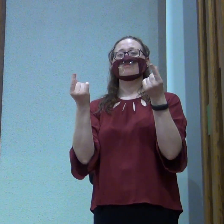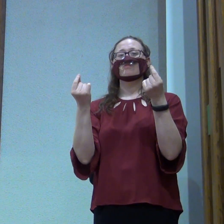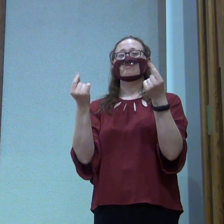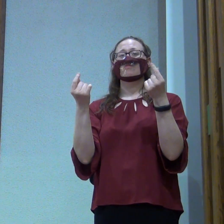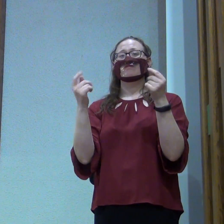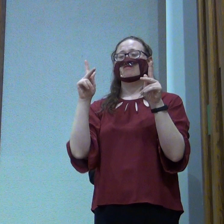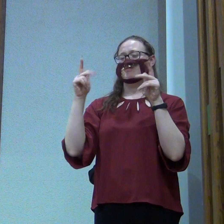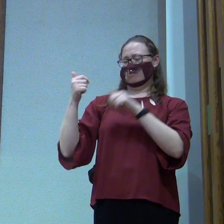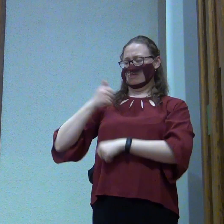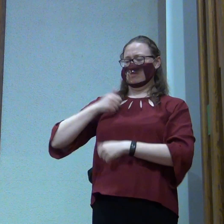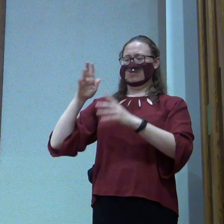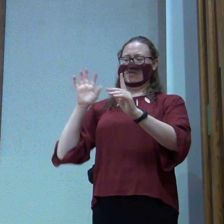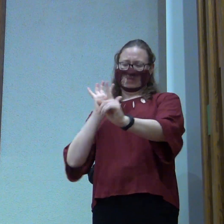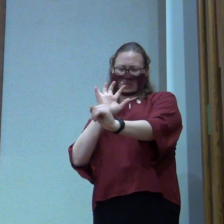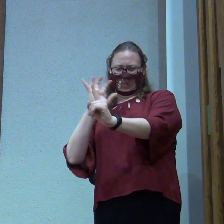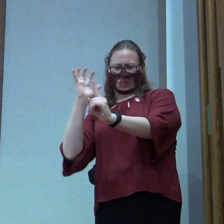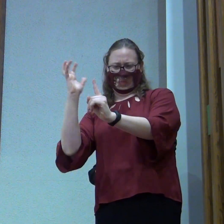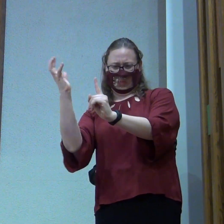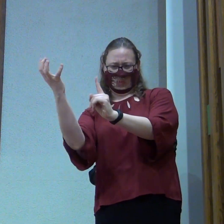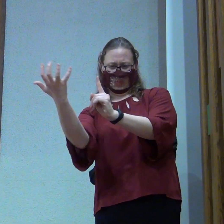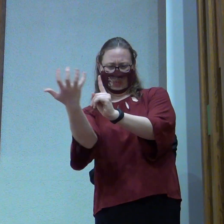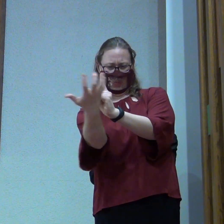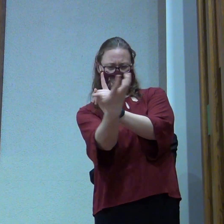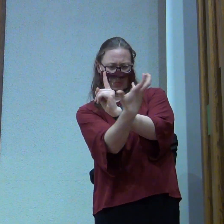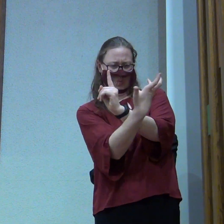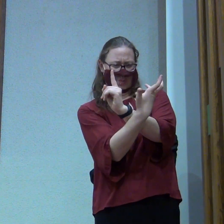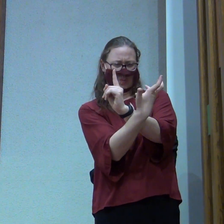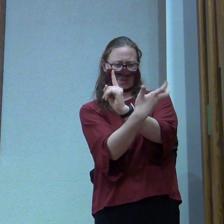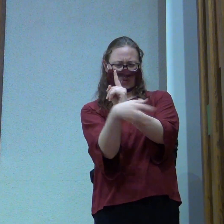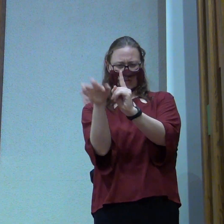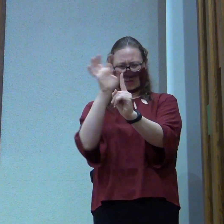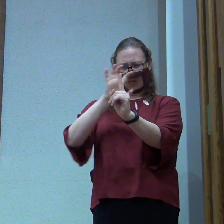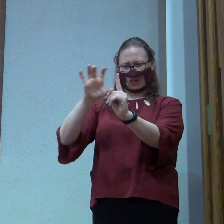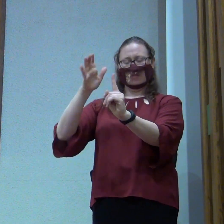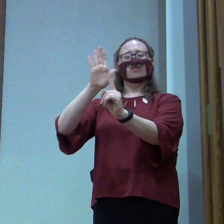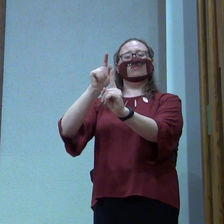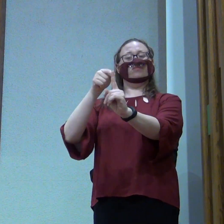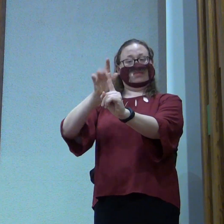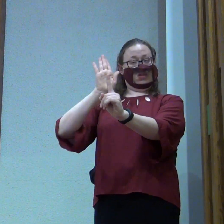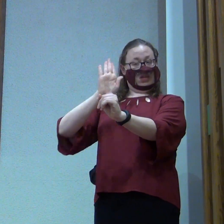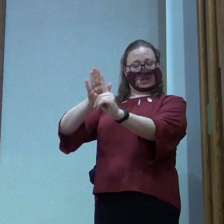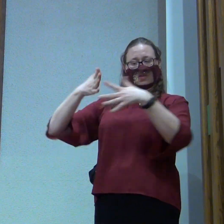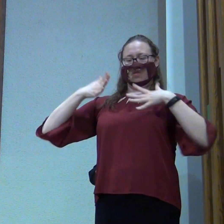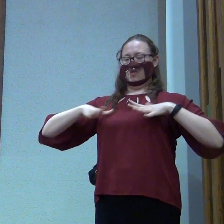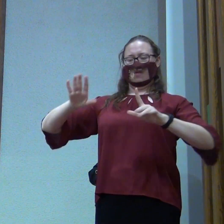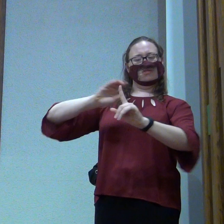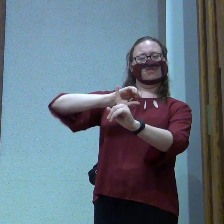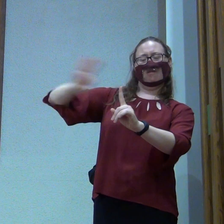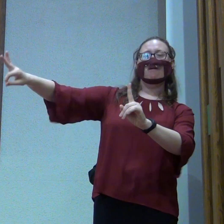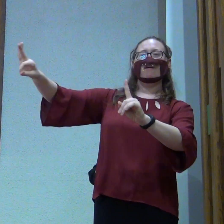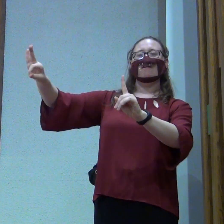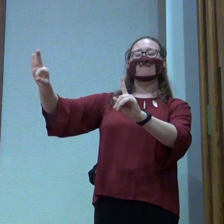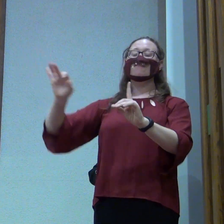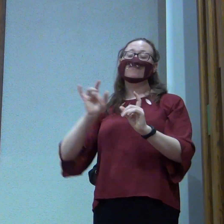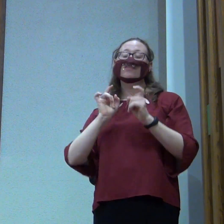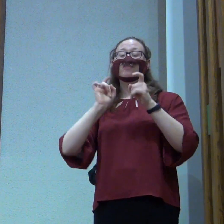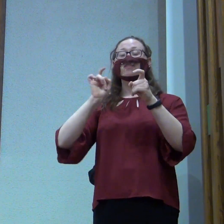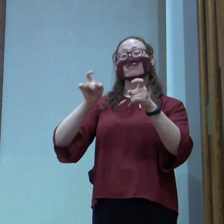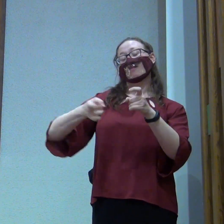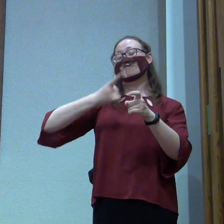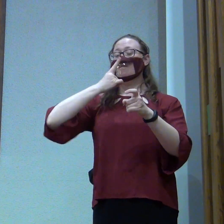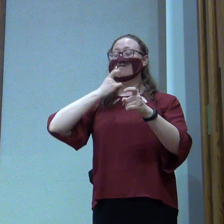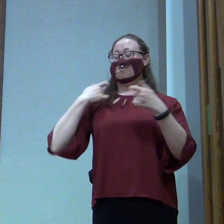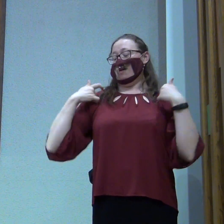whole company of soldiers around him. They stripped him and put a scarlet robe on